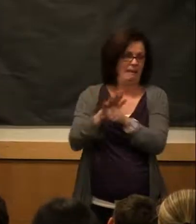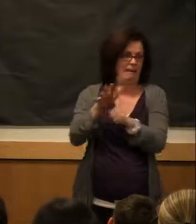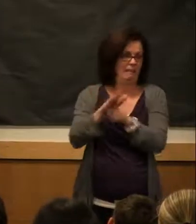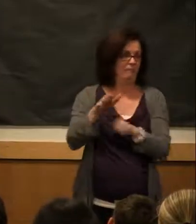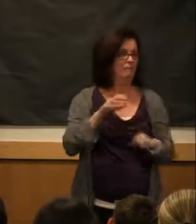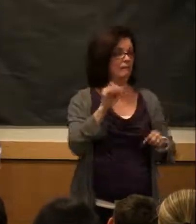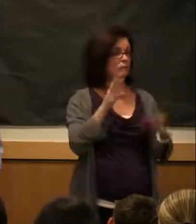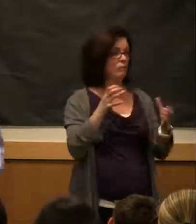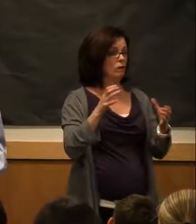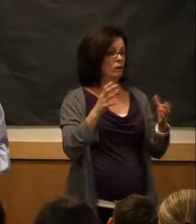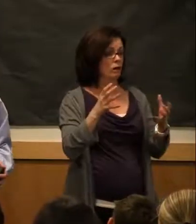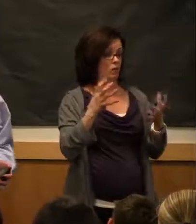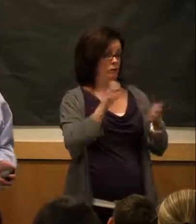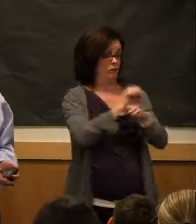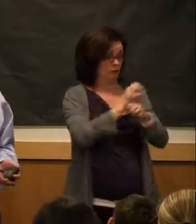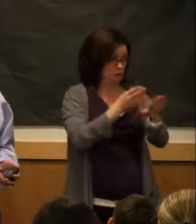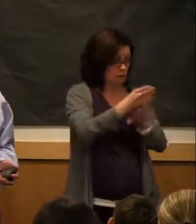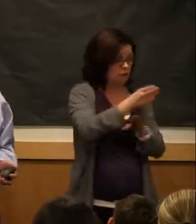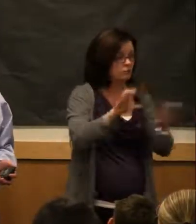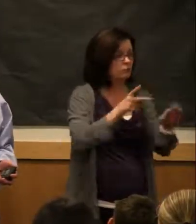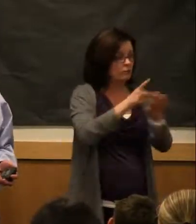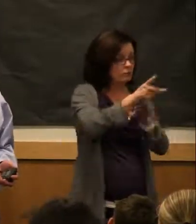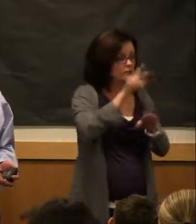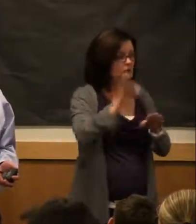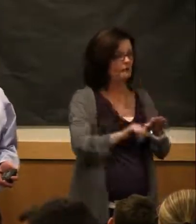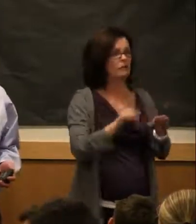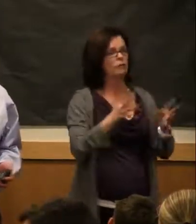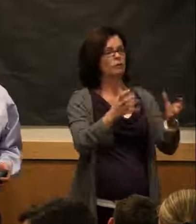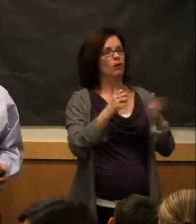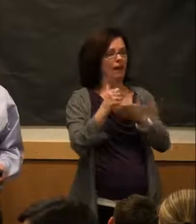people. It's a tremendous feeling.